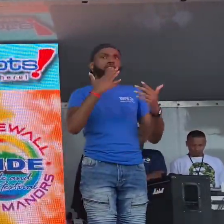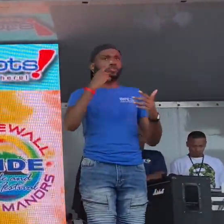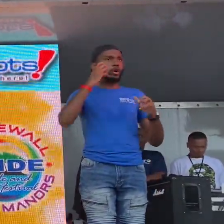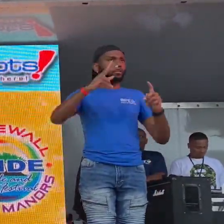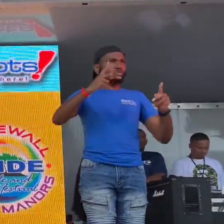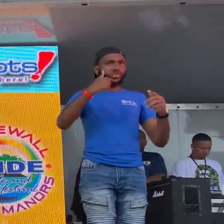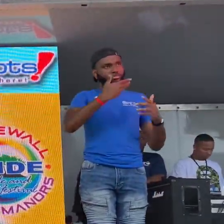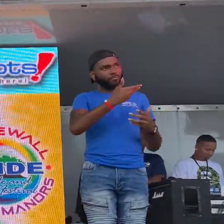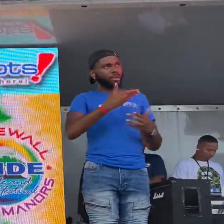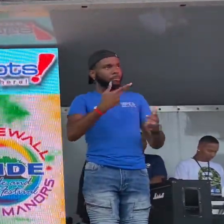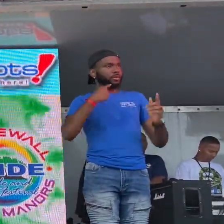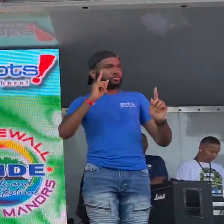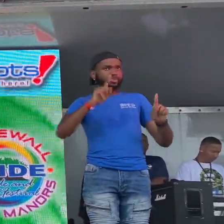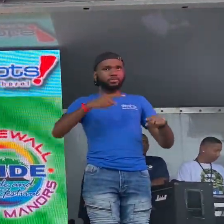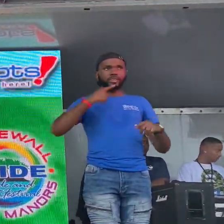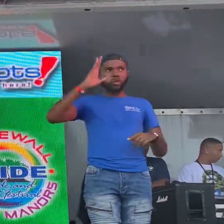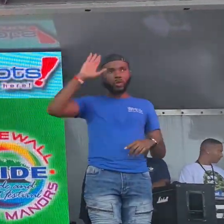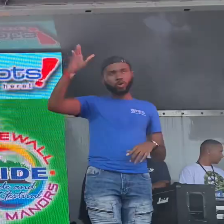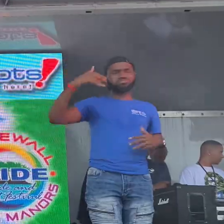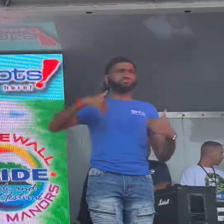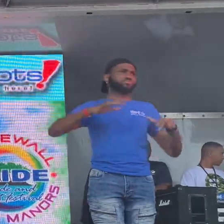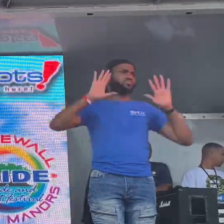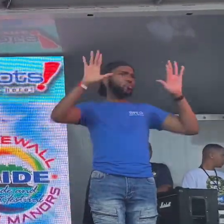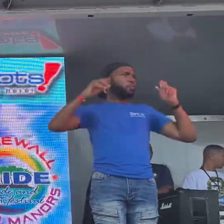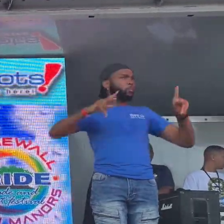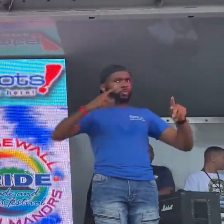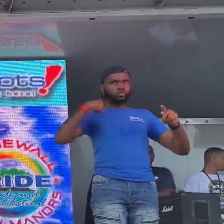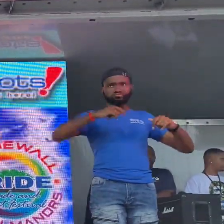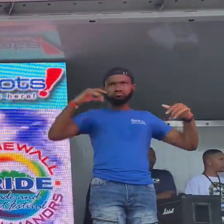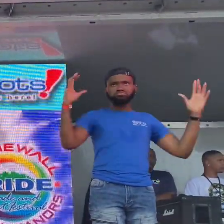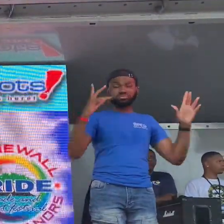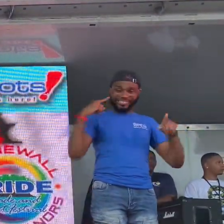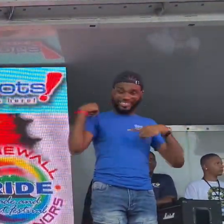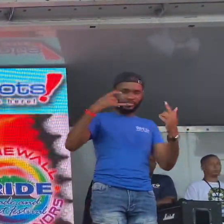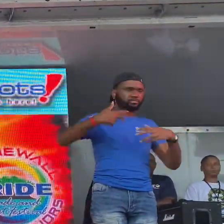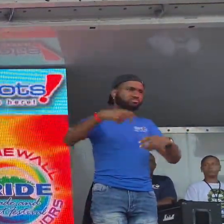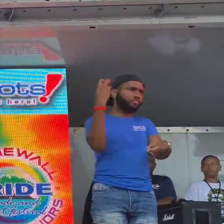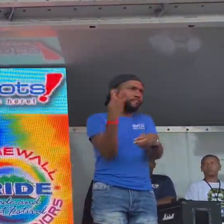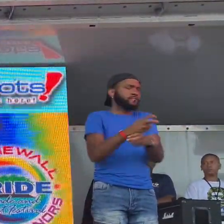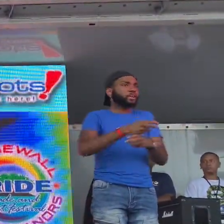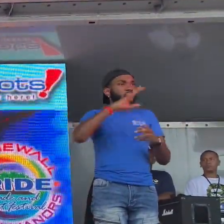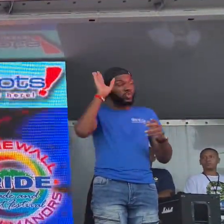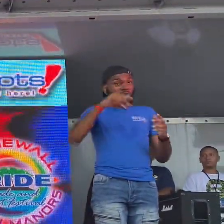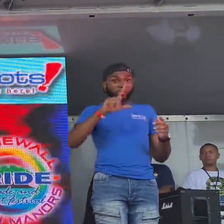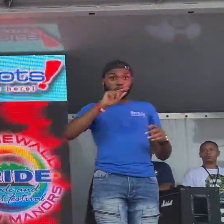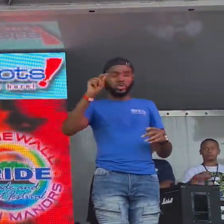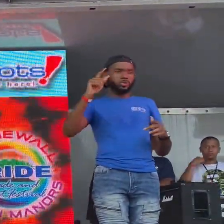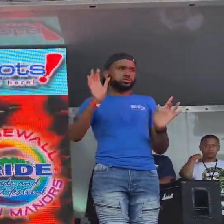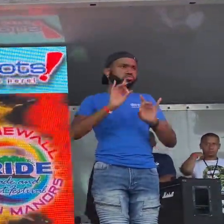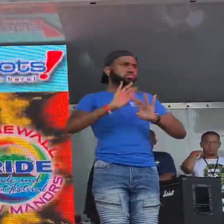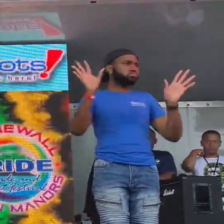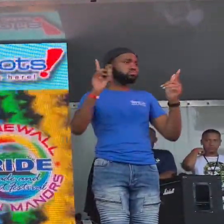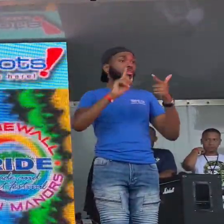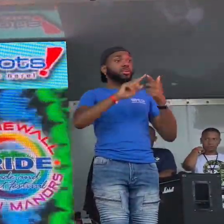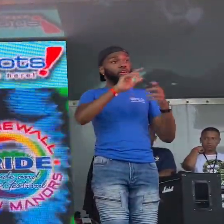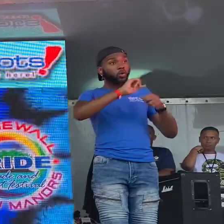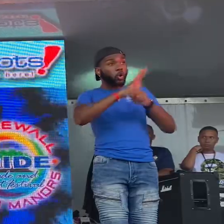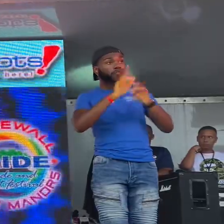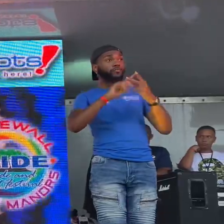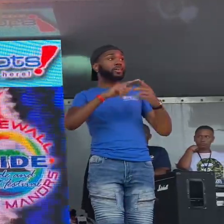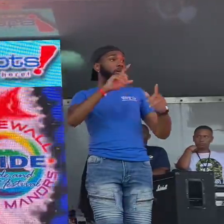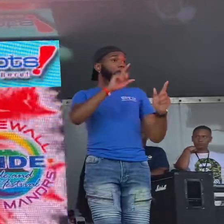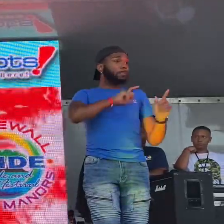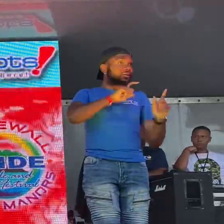hello. What a great opportunity it is for us to gather. It's been a very tough year, as we all know, getting over 2020 from COVID, the police